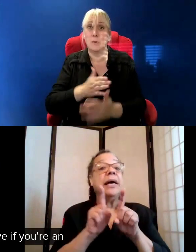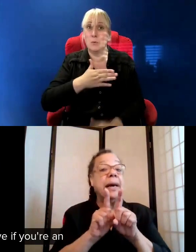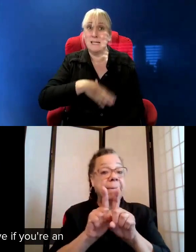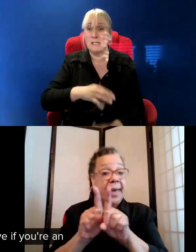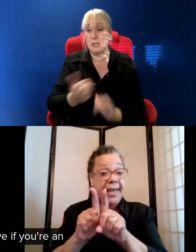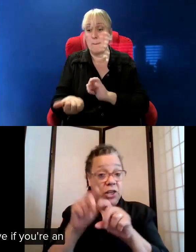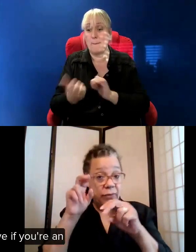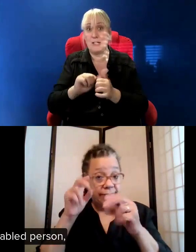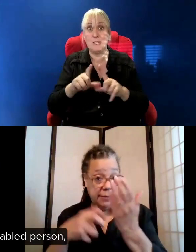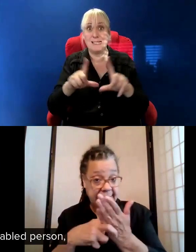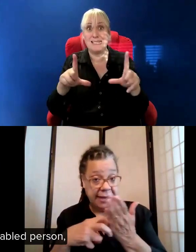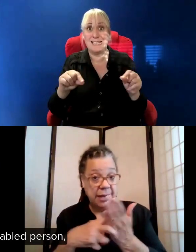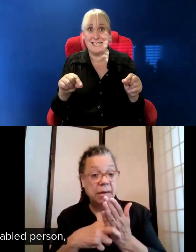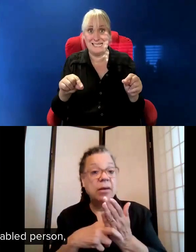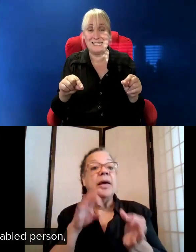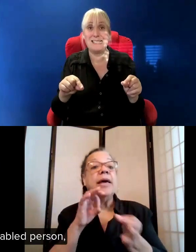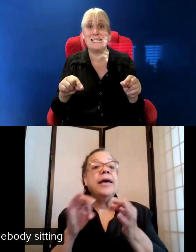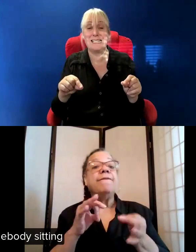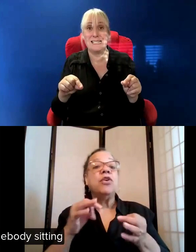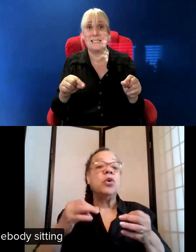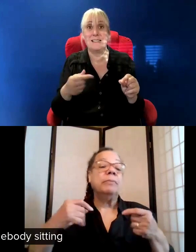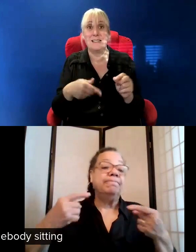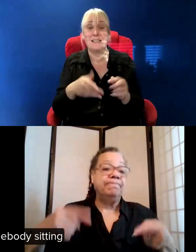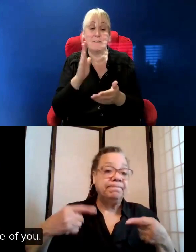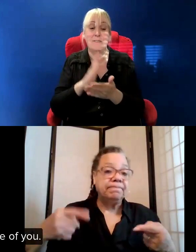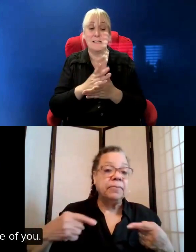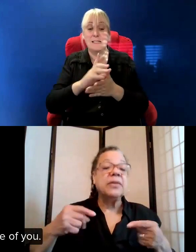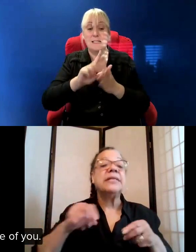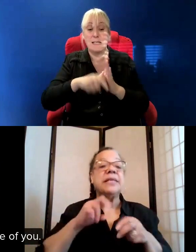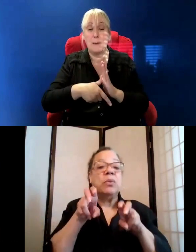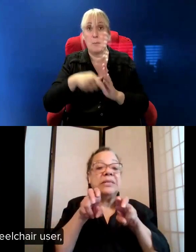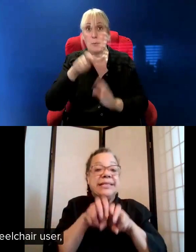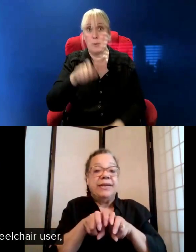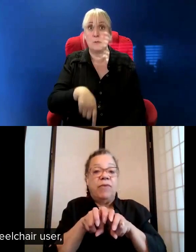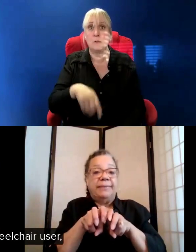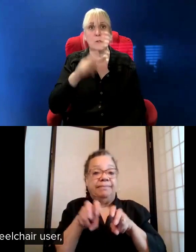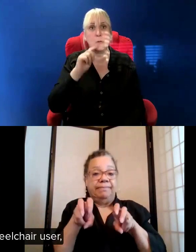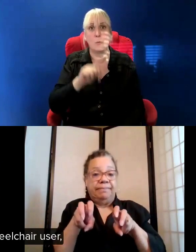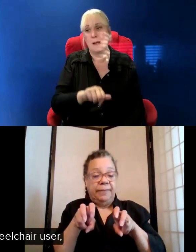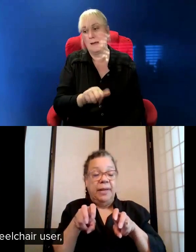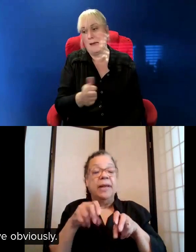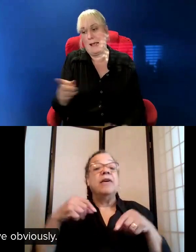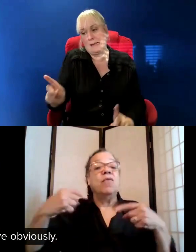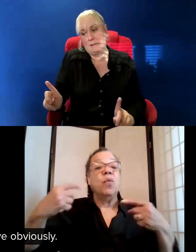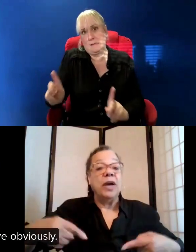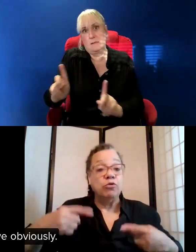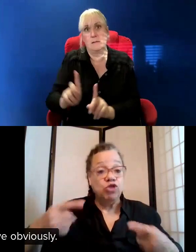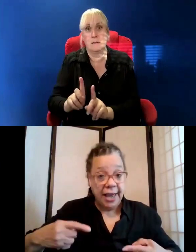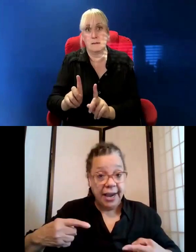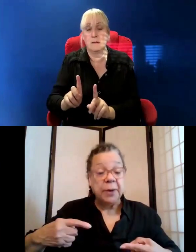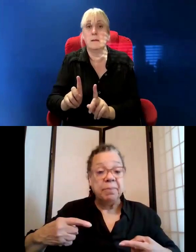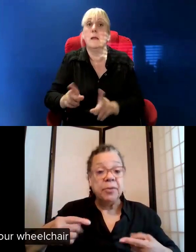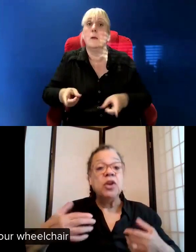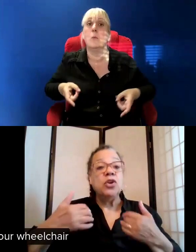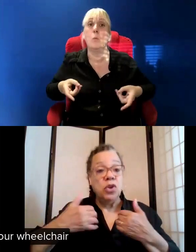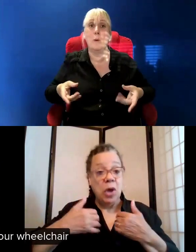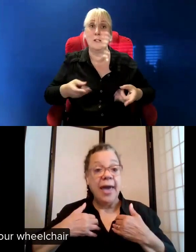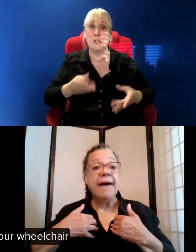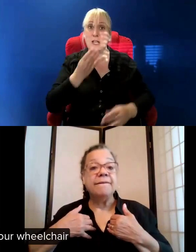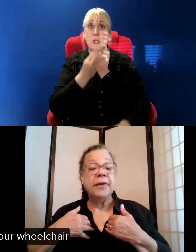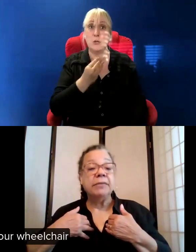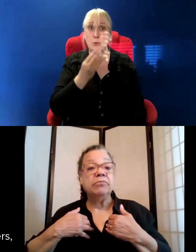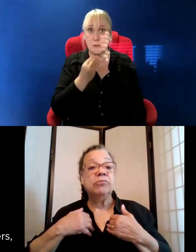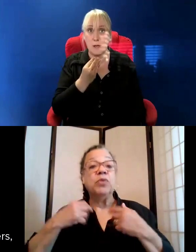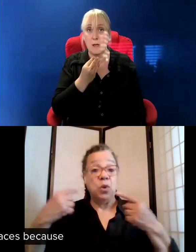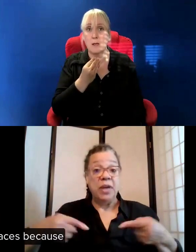either have, if you're an ambulant disabled person, you have somebody sitting at the side of you. If you're a wheelchair user, you then have, obviously you have, with